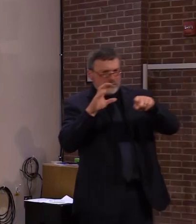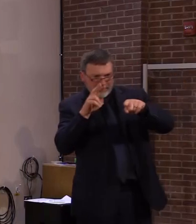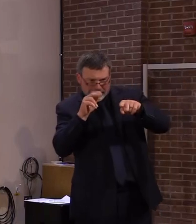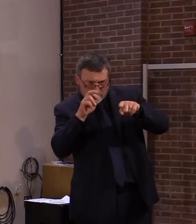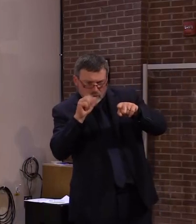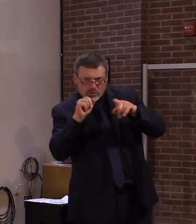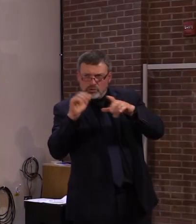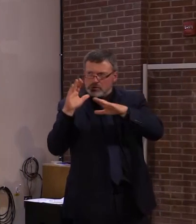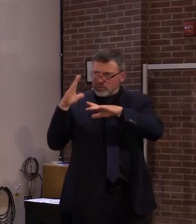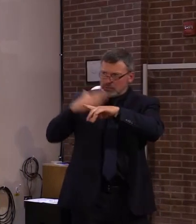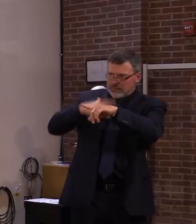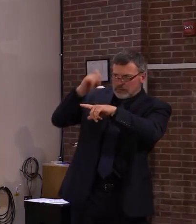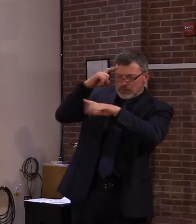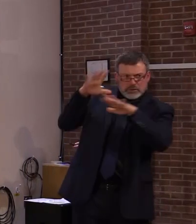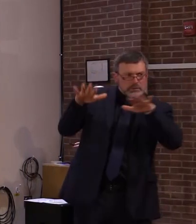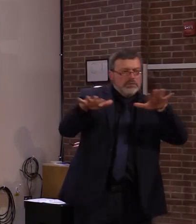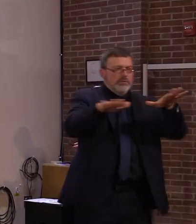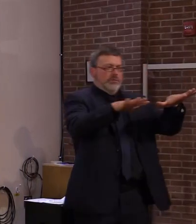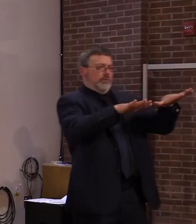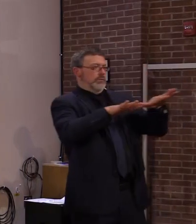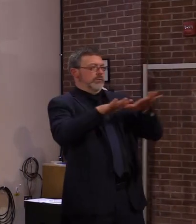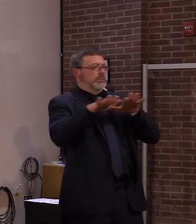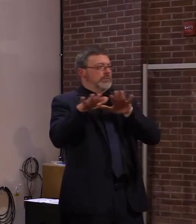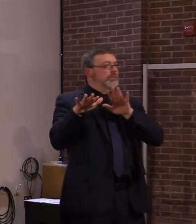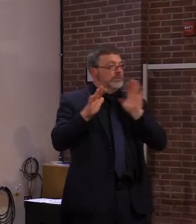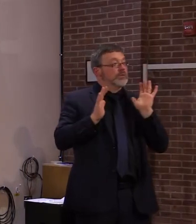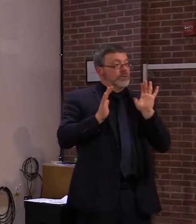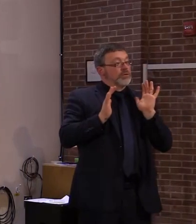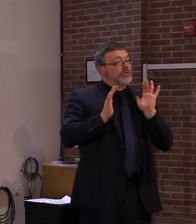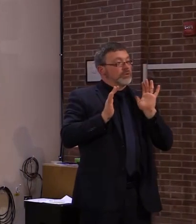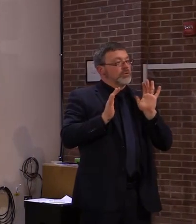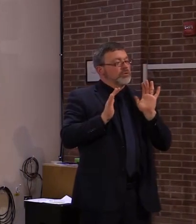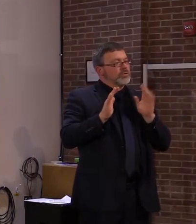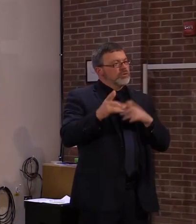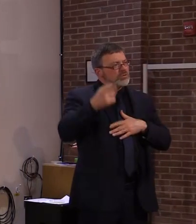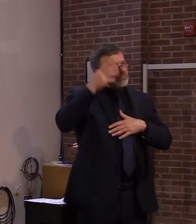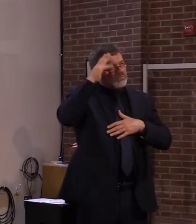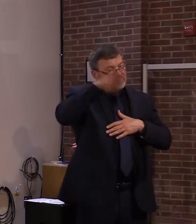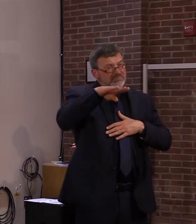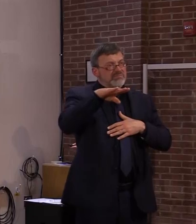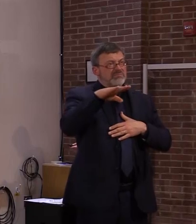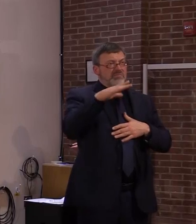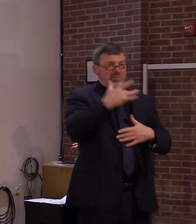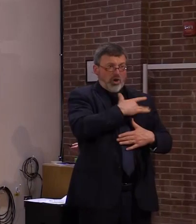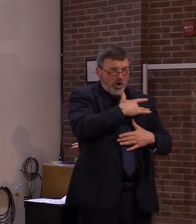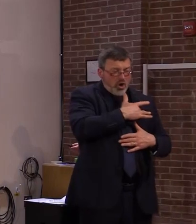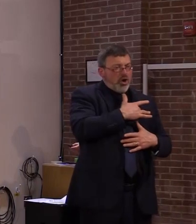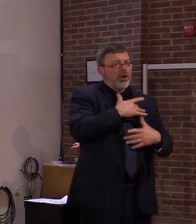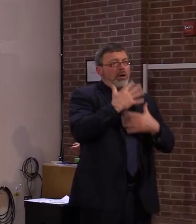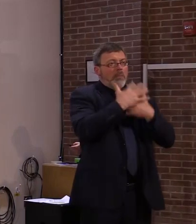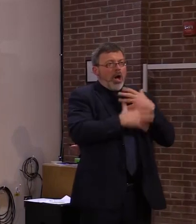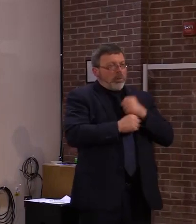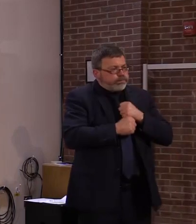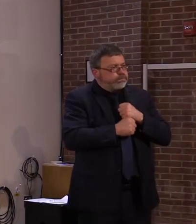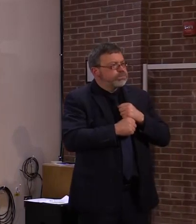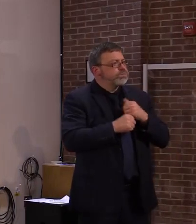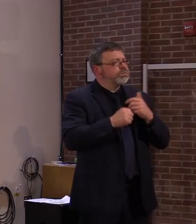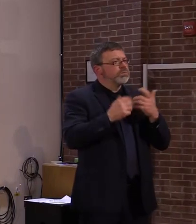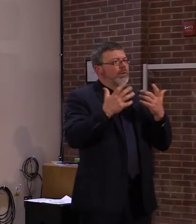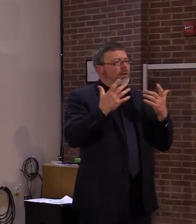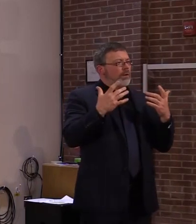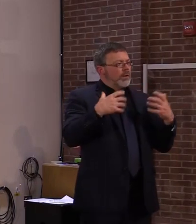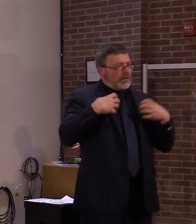sentinel events like myocarditis or blood clots that have been clearly associated with the